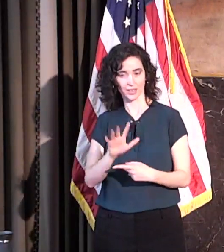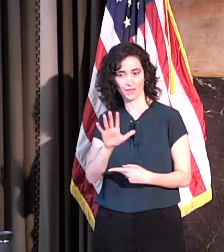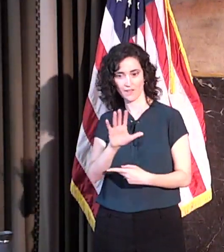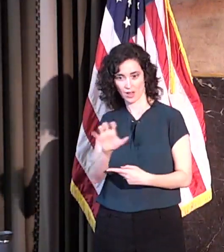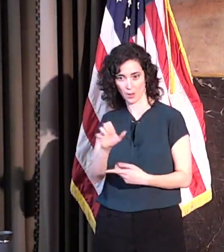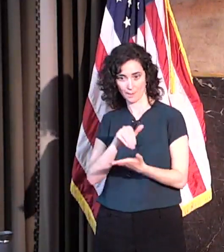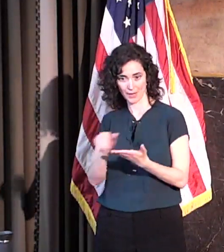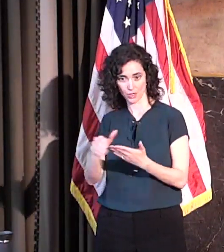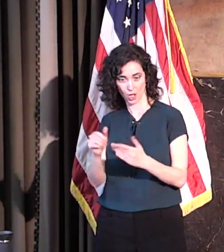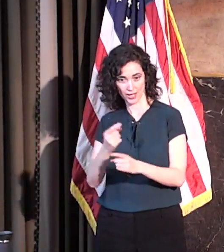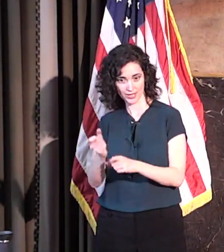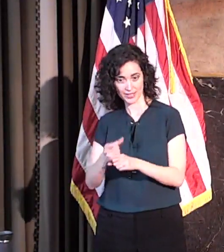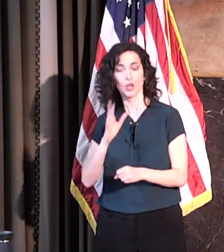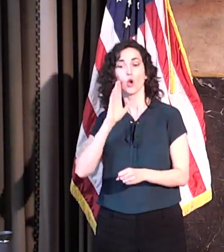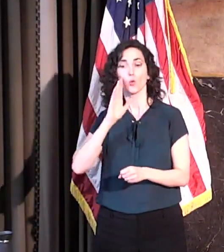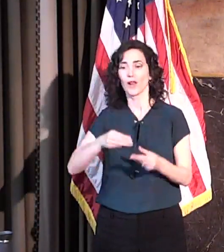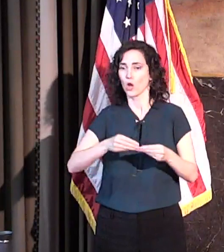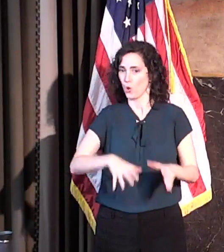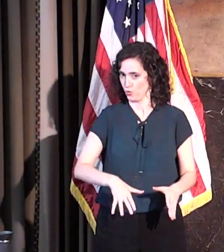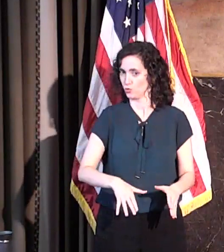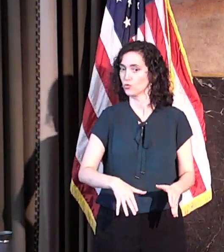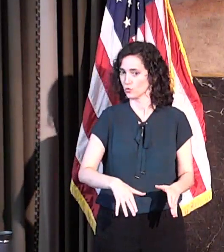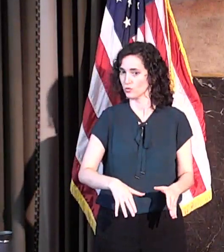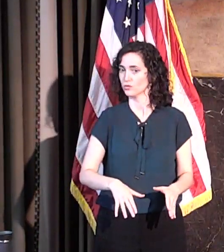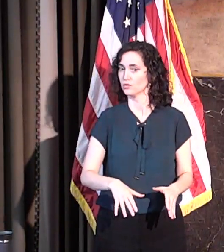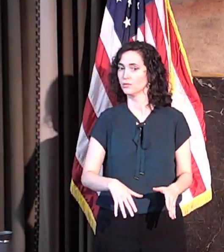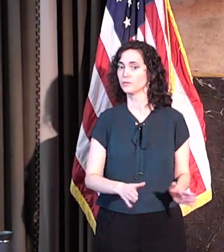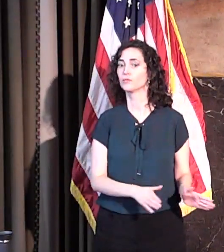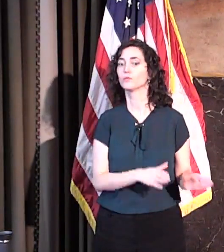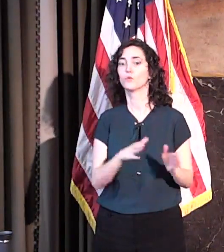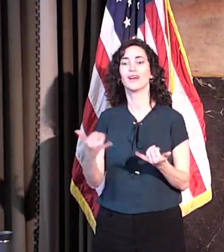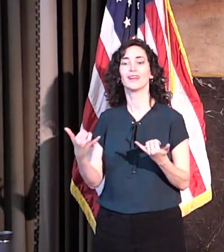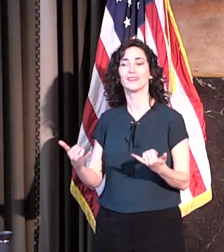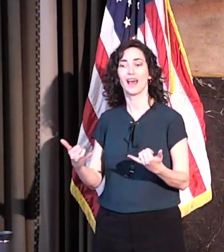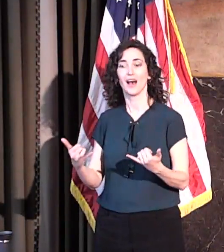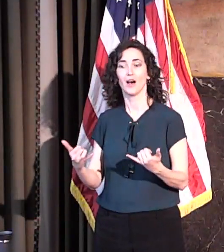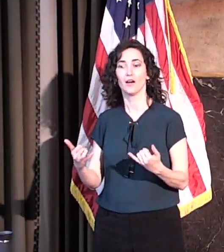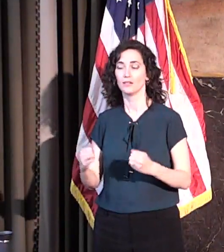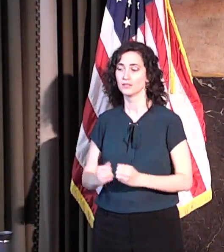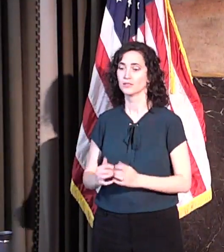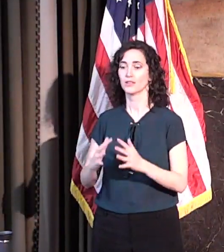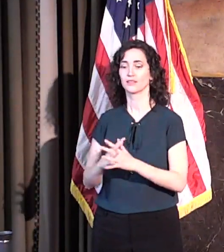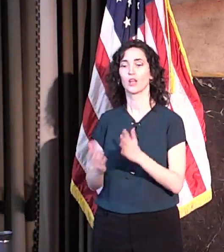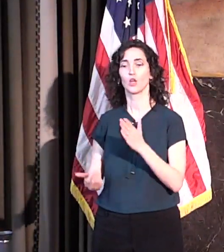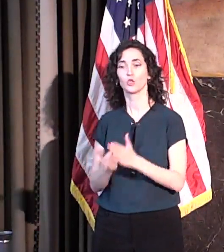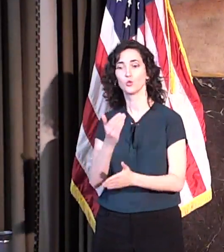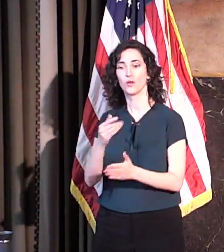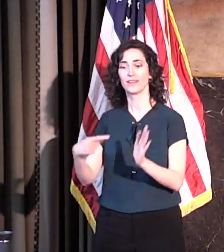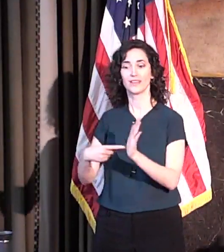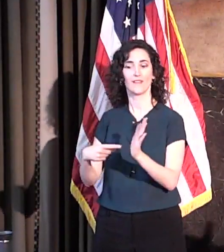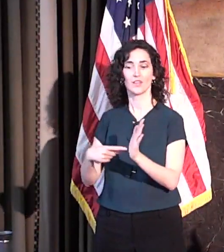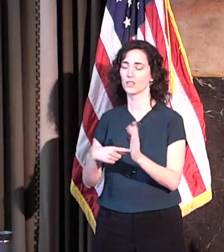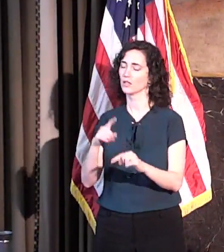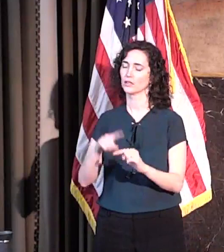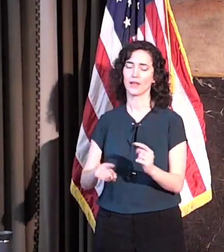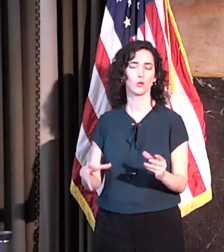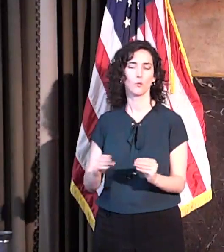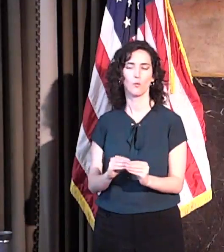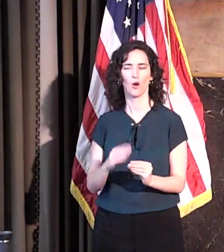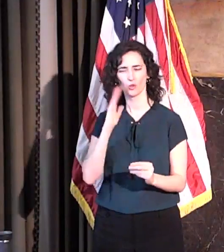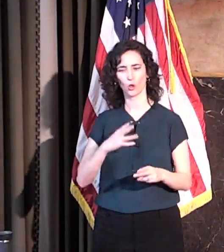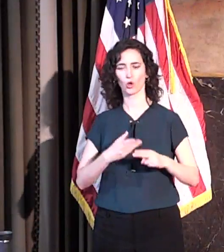gone. And what we can't do right now is create another structural budget deficit, a fiscal cliff, if you